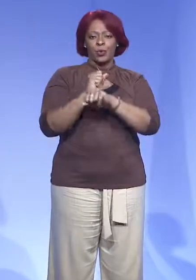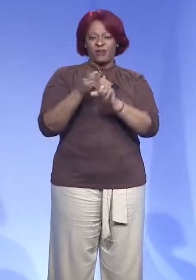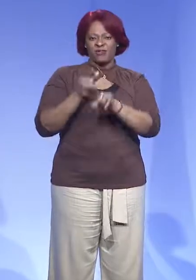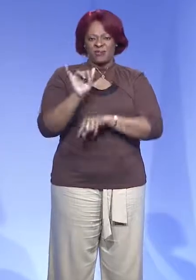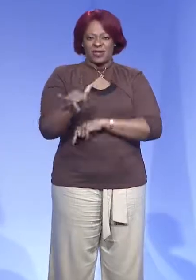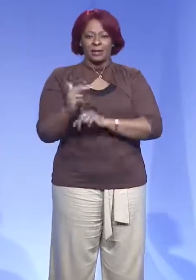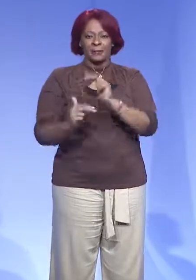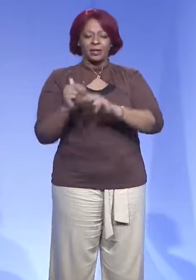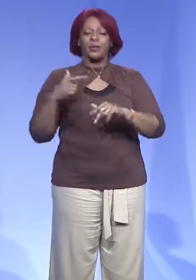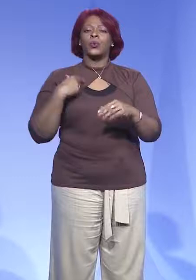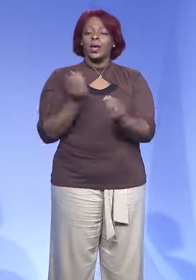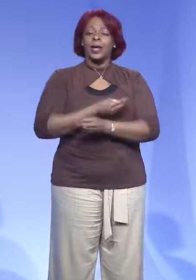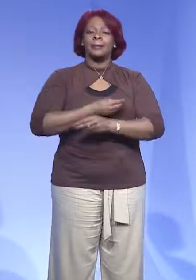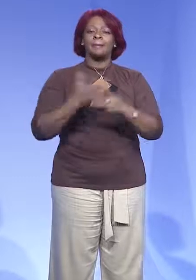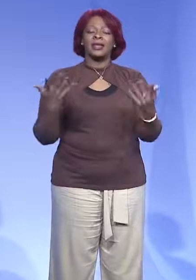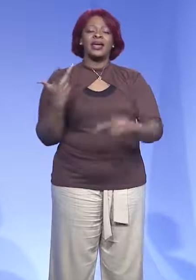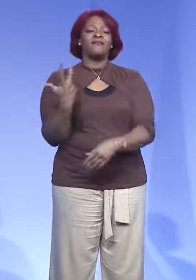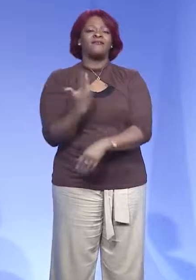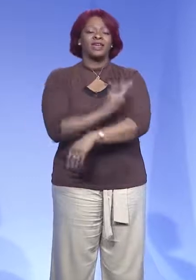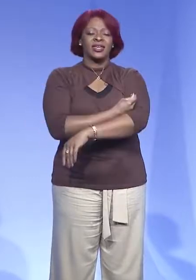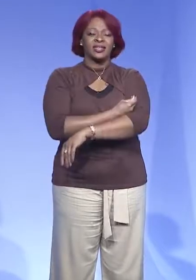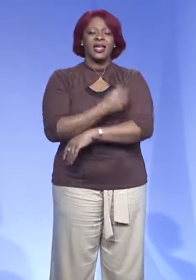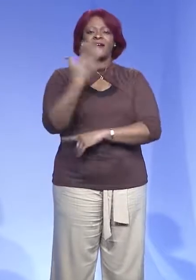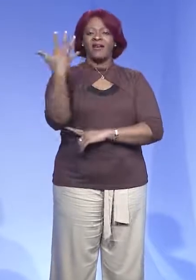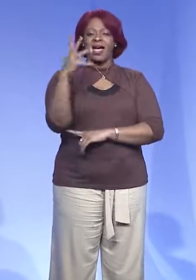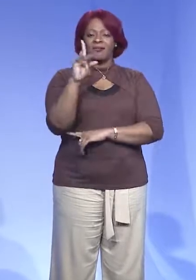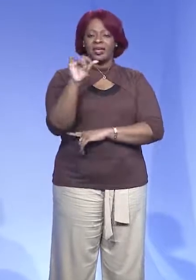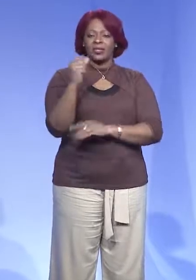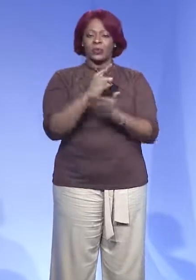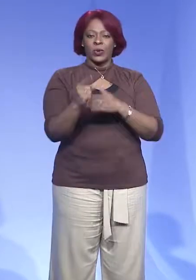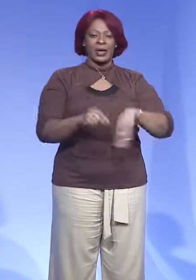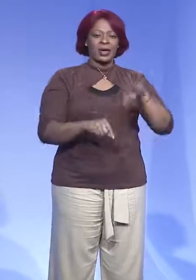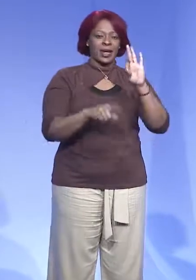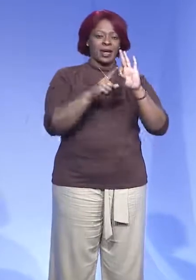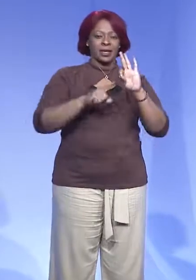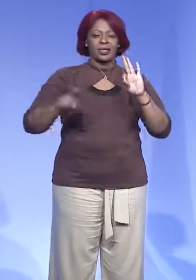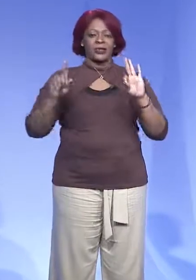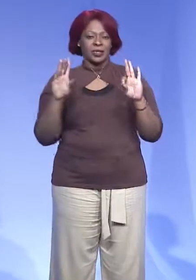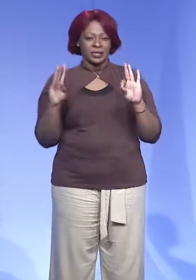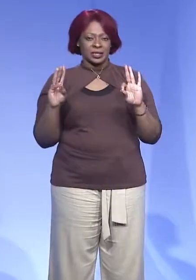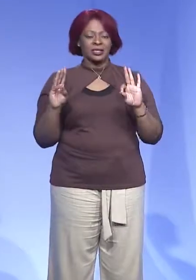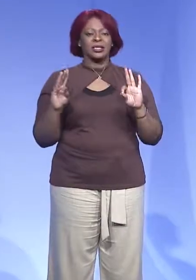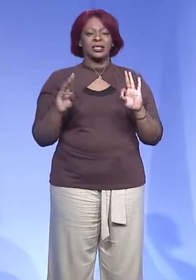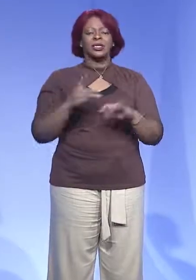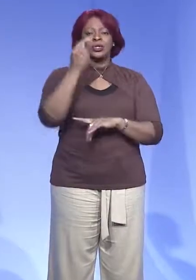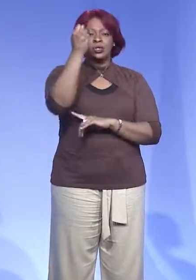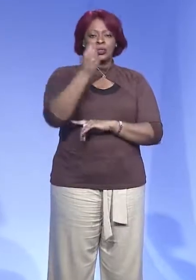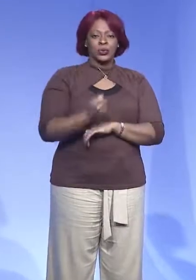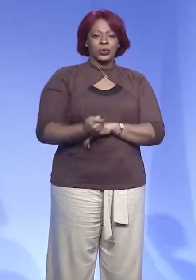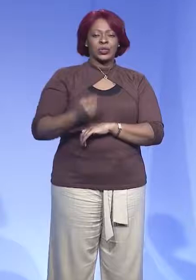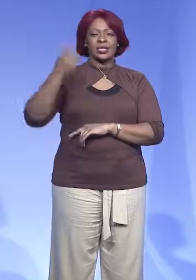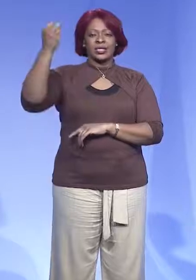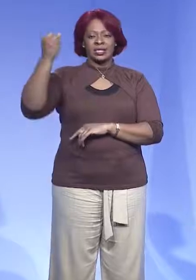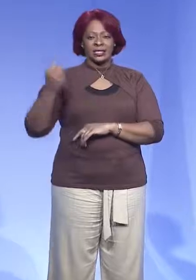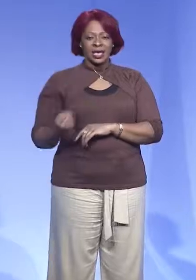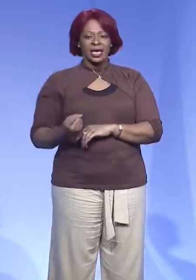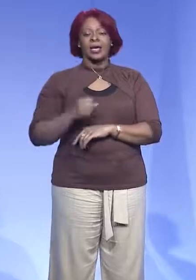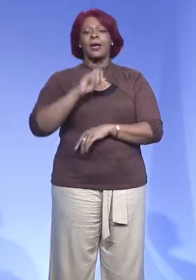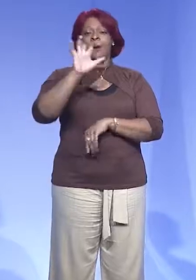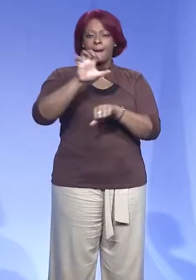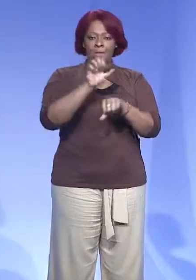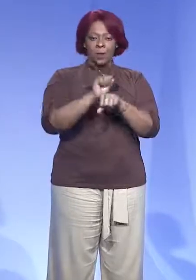from, and we're administering vaccines 5 days a week from 9 to 6. Tuesdays through Saturdays by